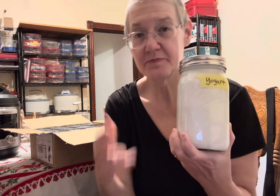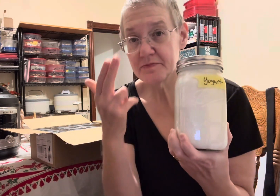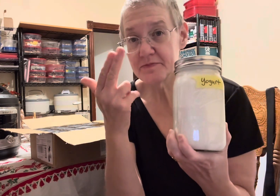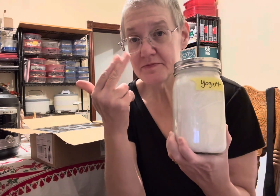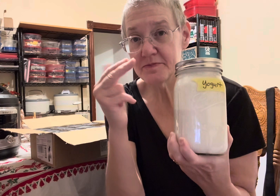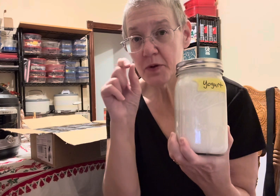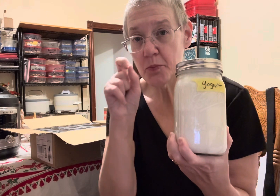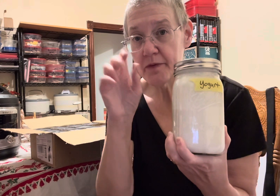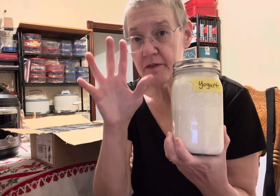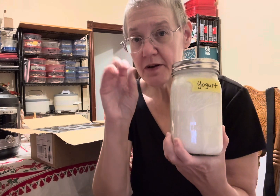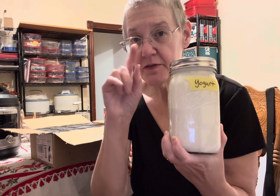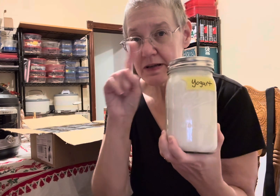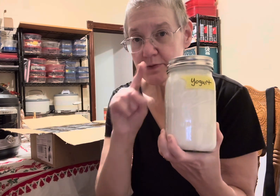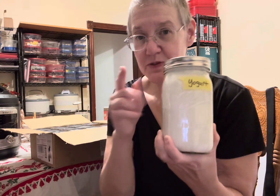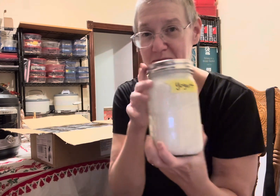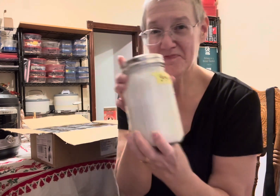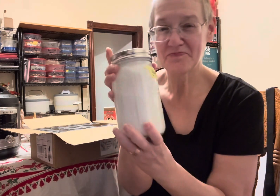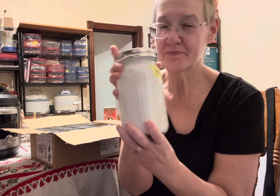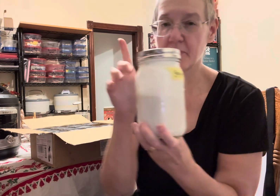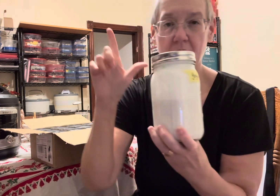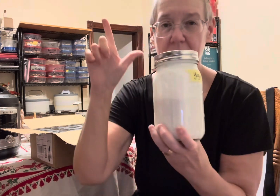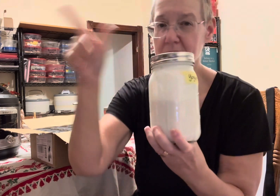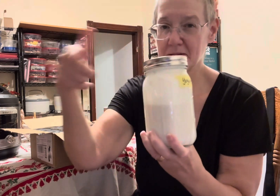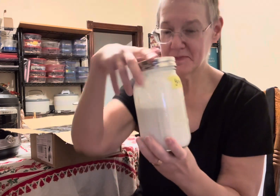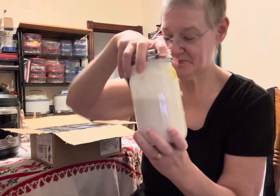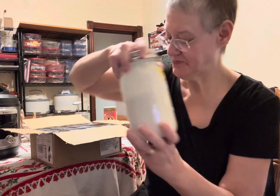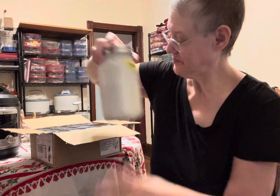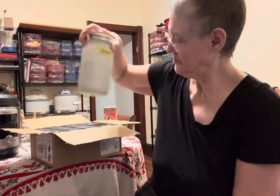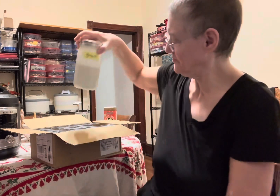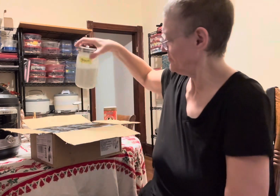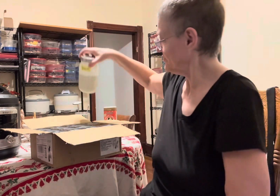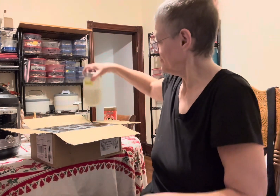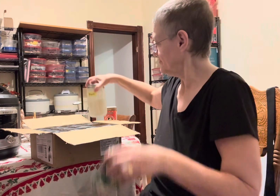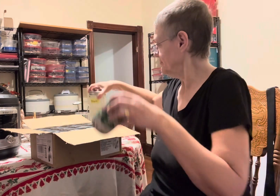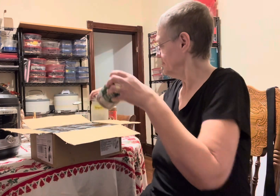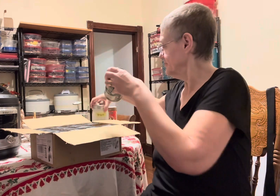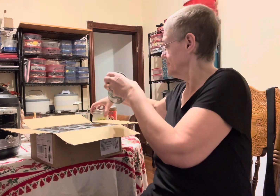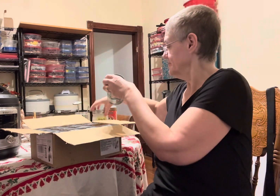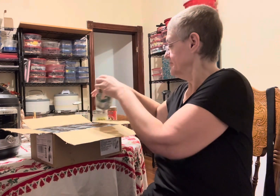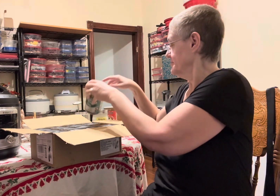So that's 13.5 ounces. We're going to add this in later.